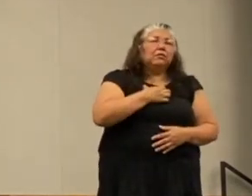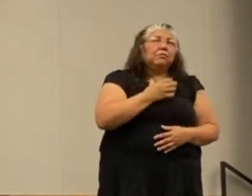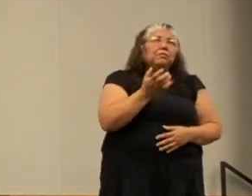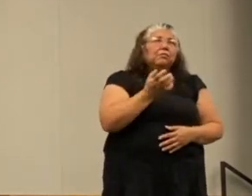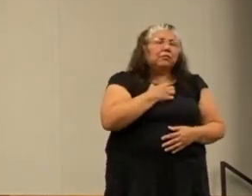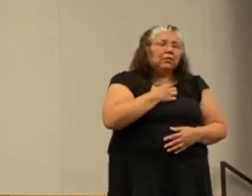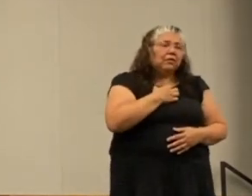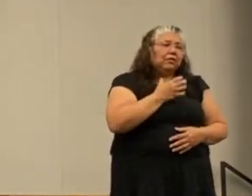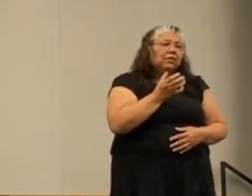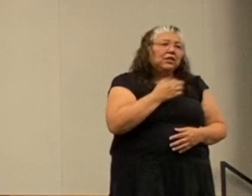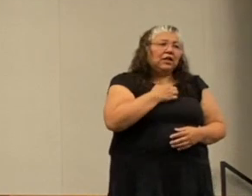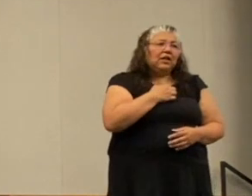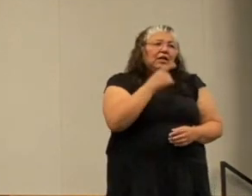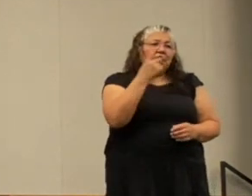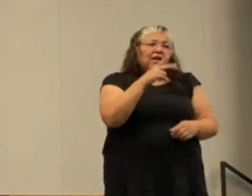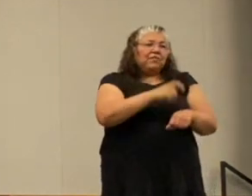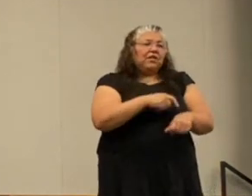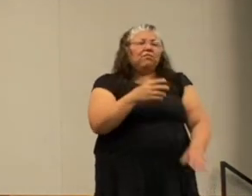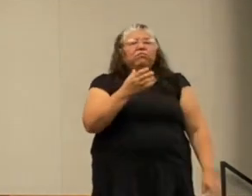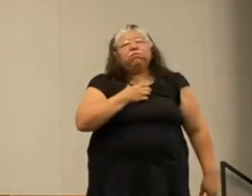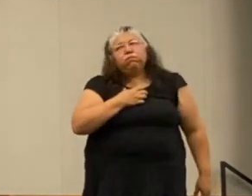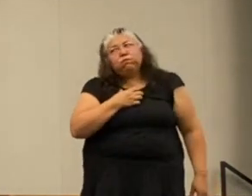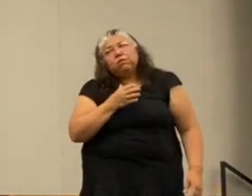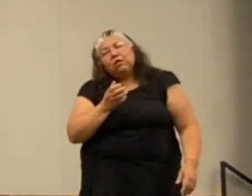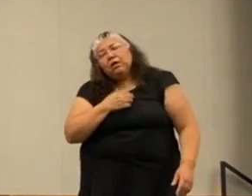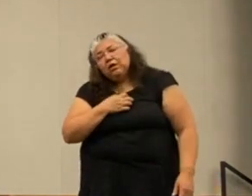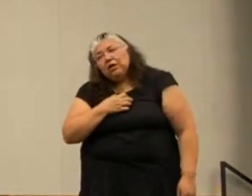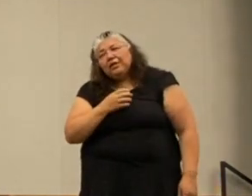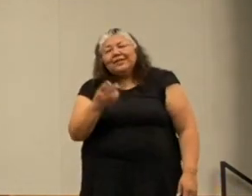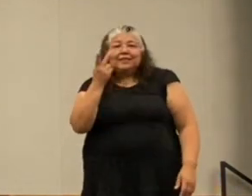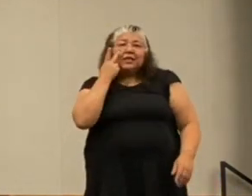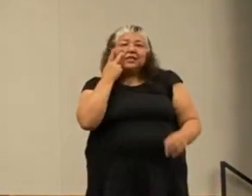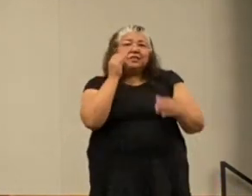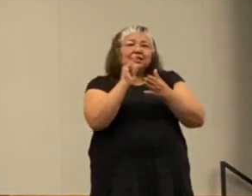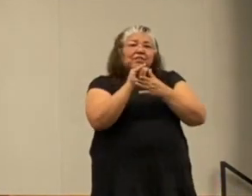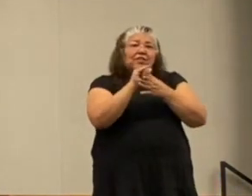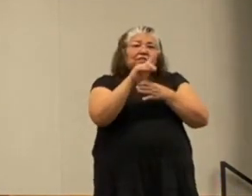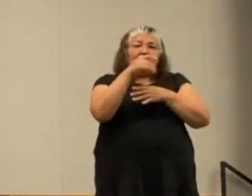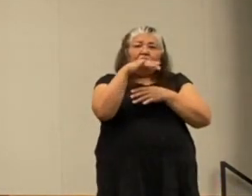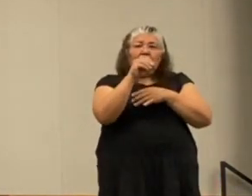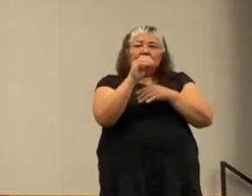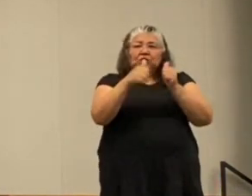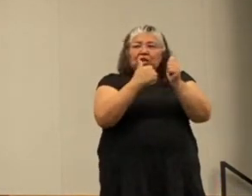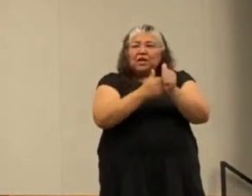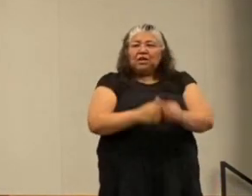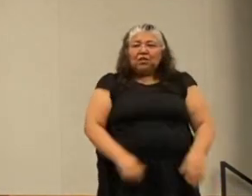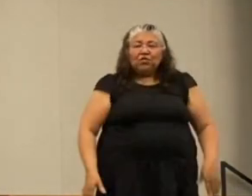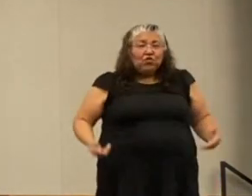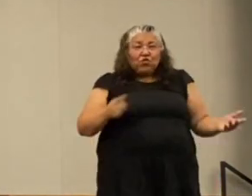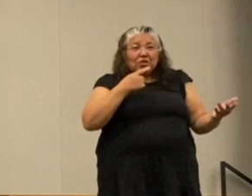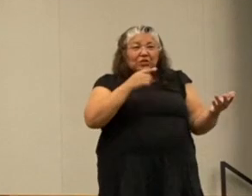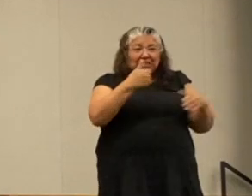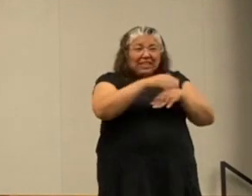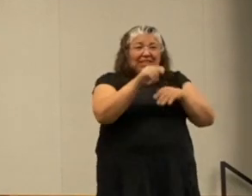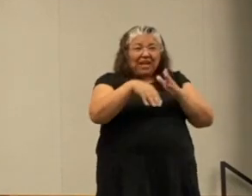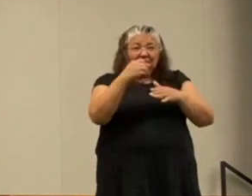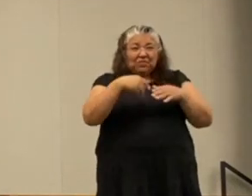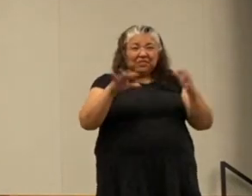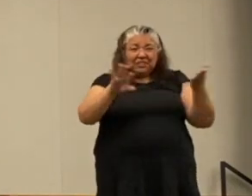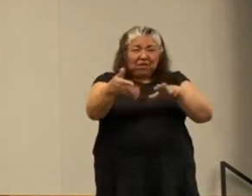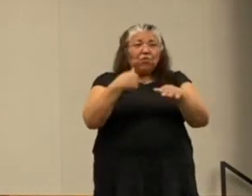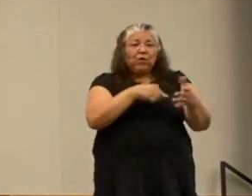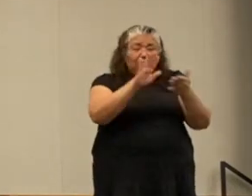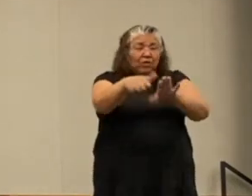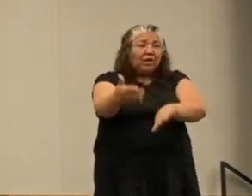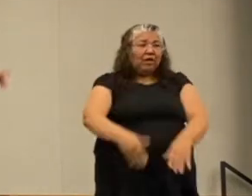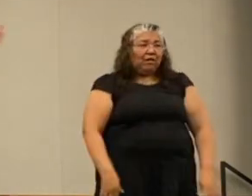time. They're complaining, right? They're like, they see that the Pharaoh is chasing them. They're like, why? You just sent us out here to this desert, so we're going to